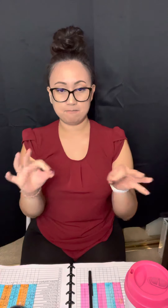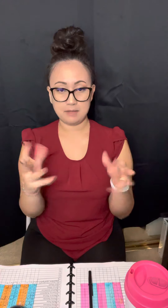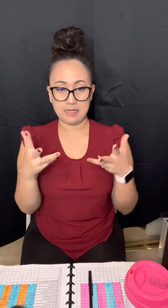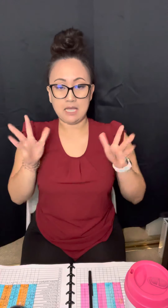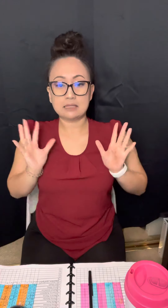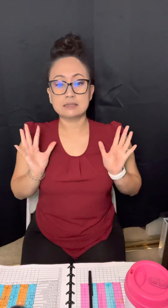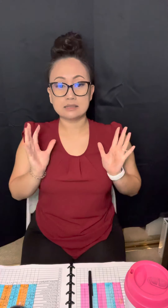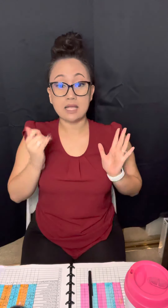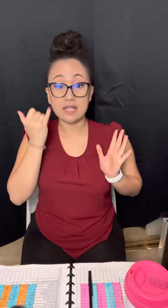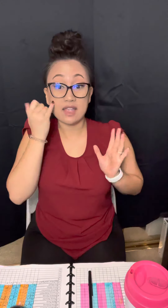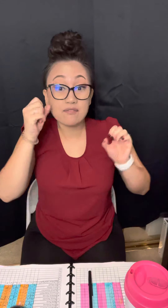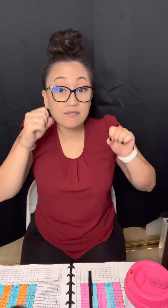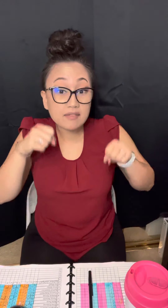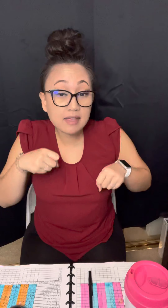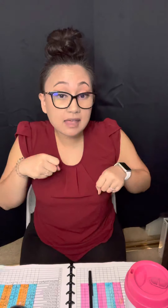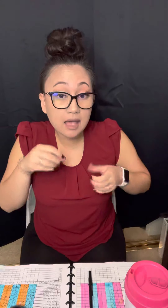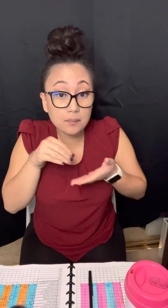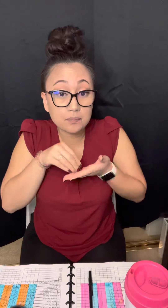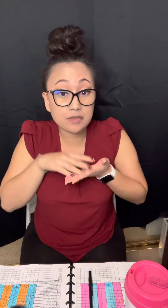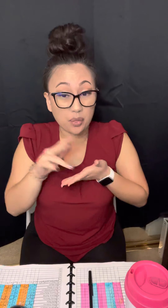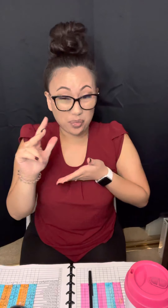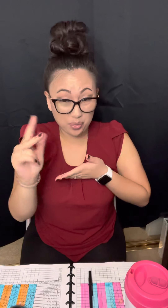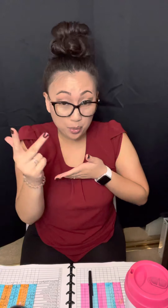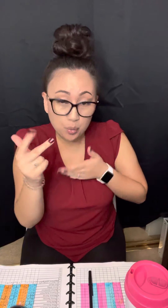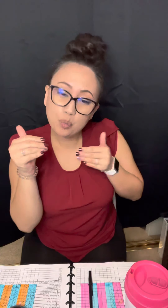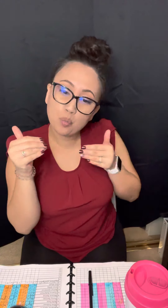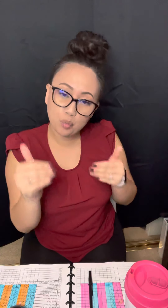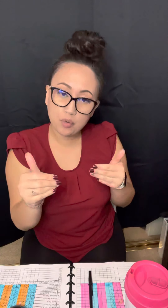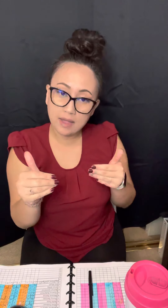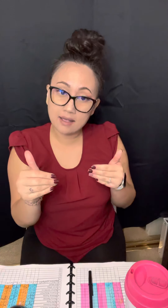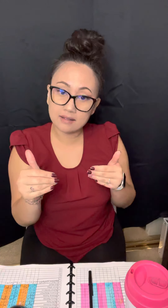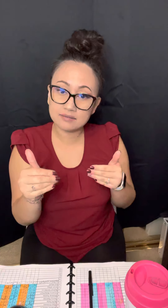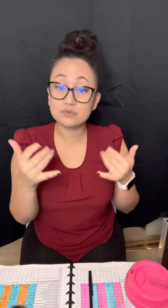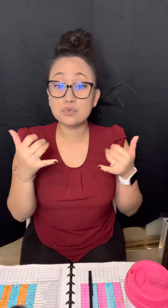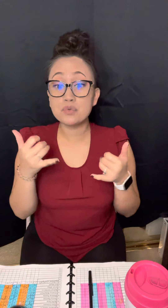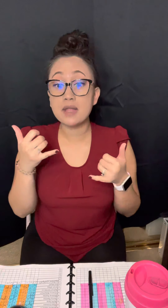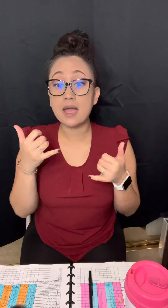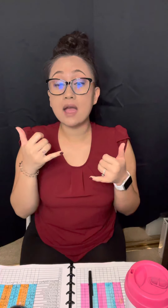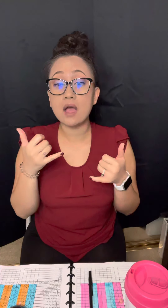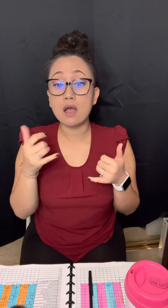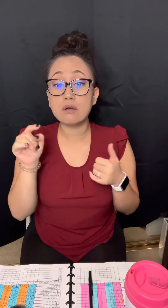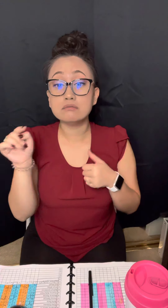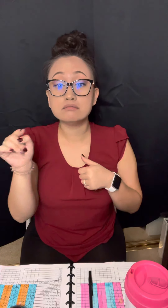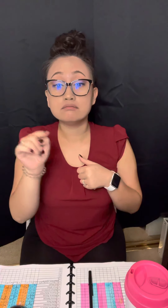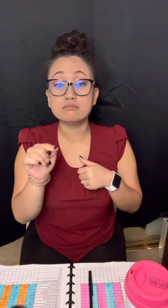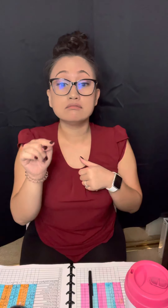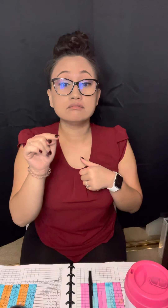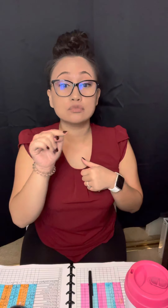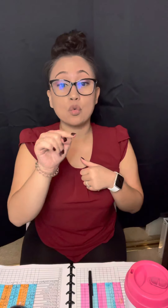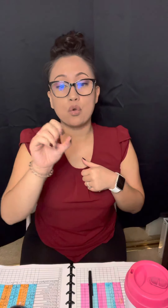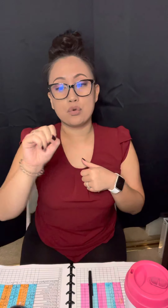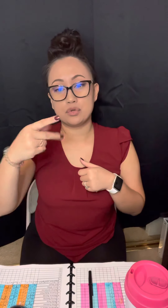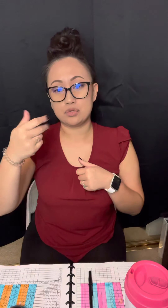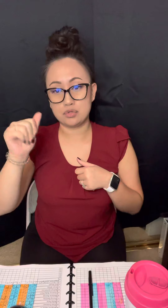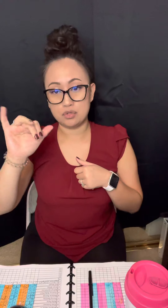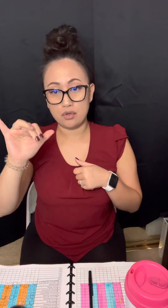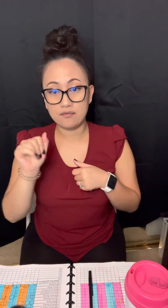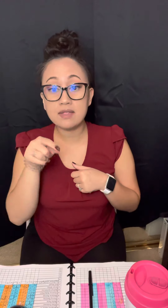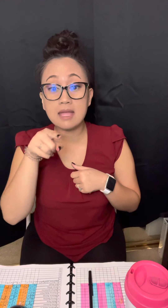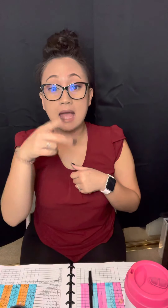go to, let's see, someone who's working so hard. Oh, Sophia, I see you working and writing. Can you tell me one